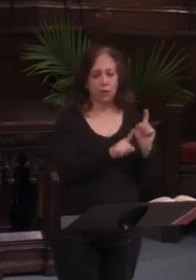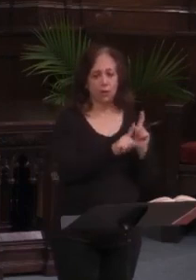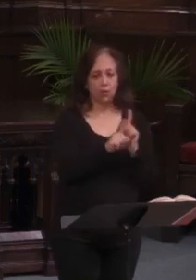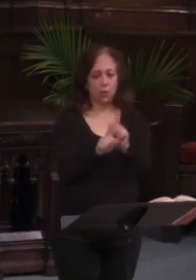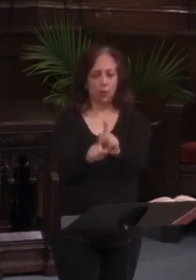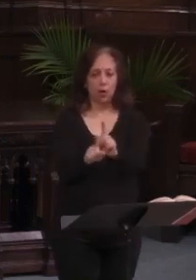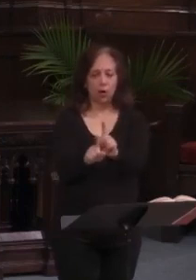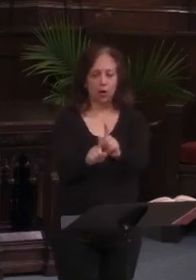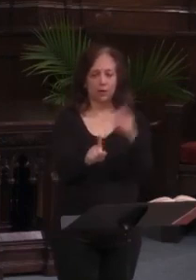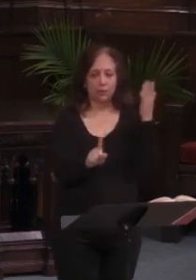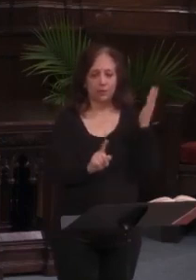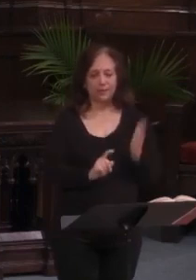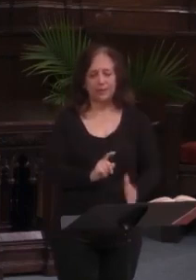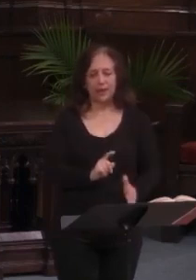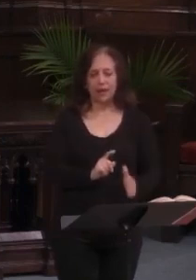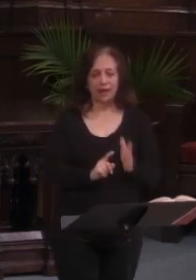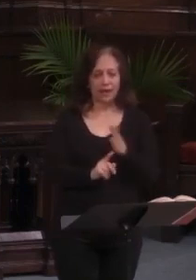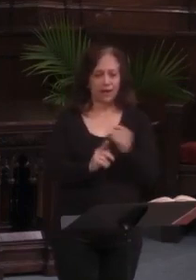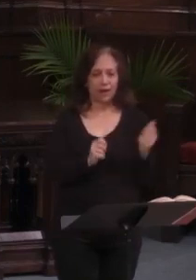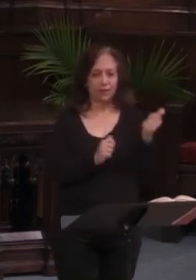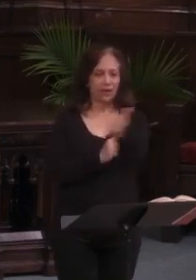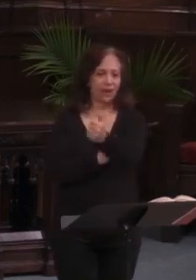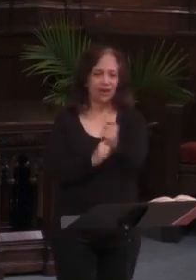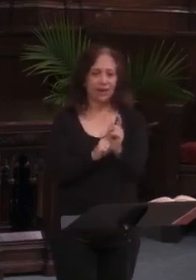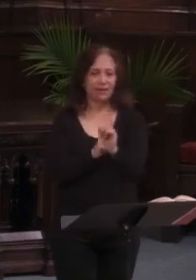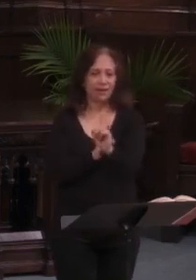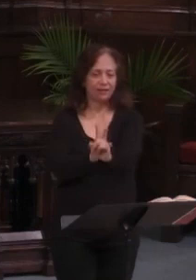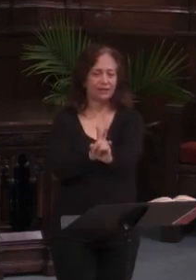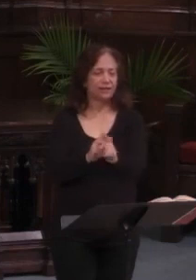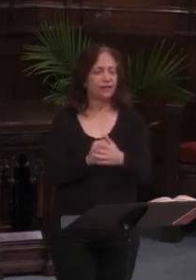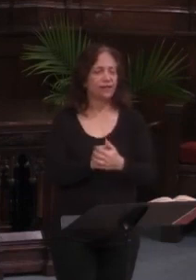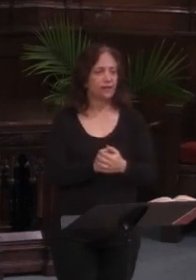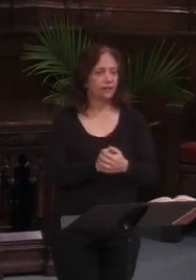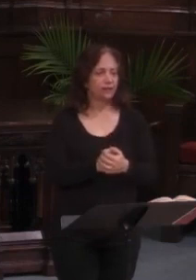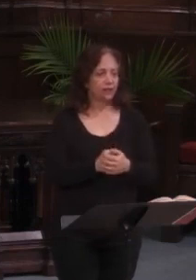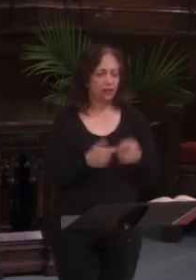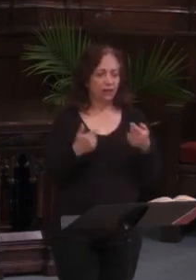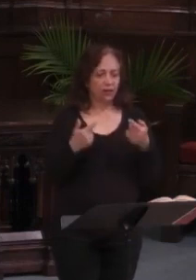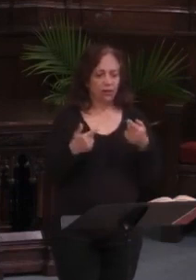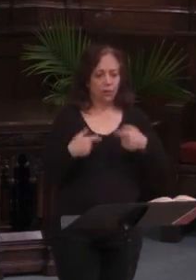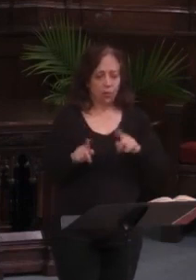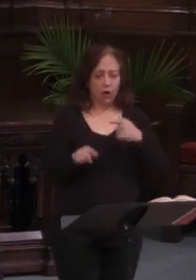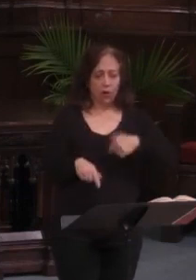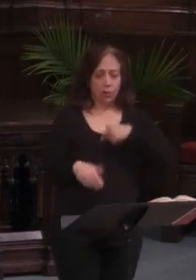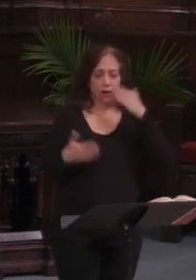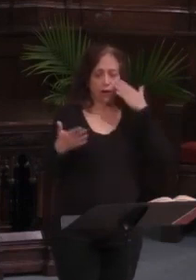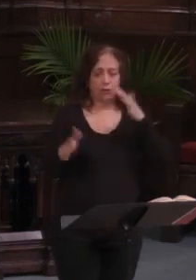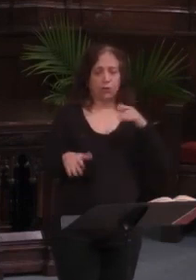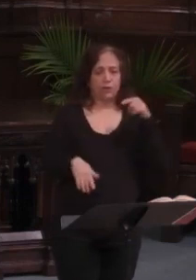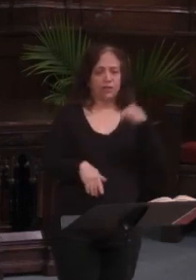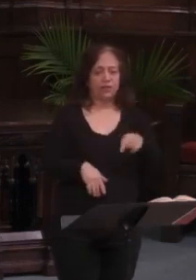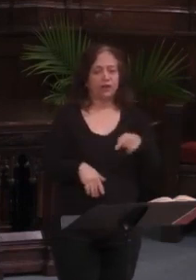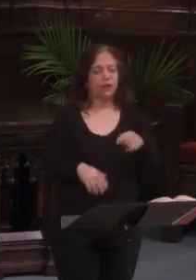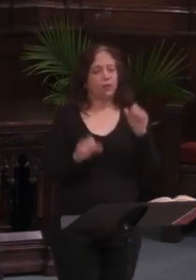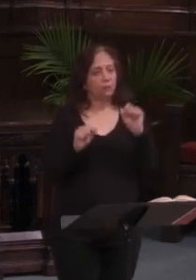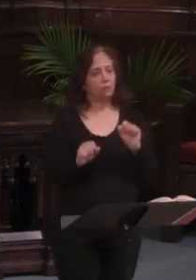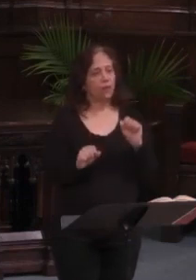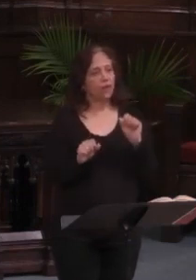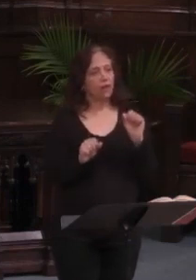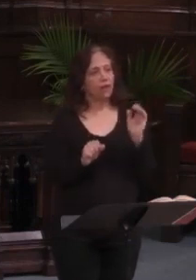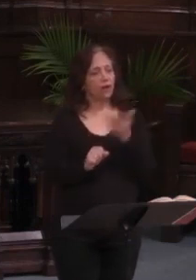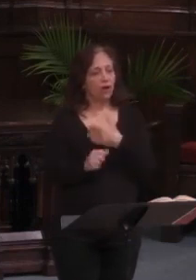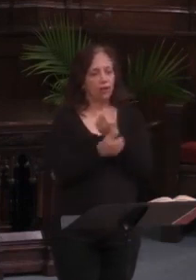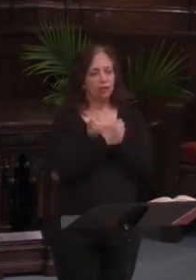behind, beside, and beyond, even as we may be unaware. May our loving Creator break